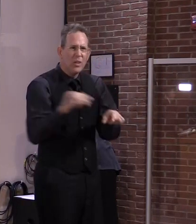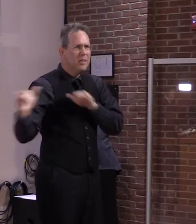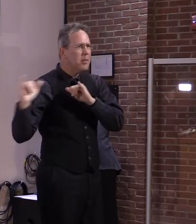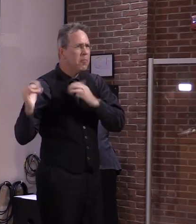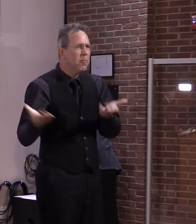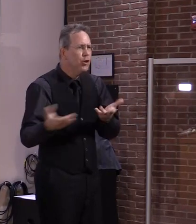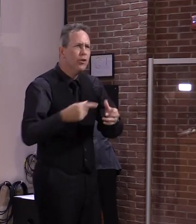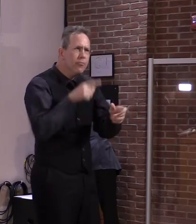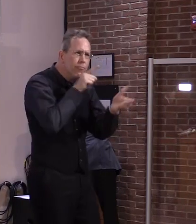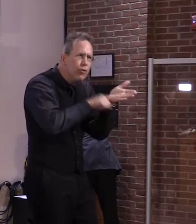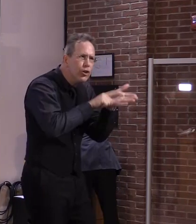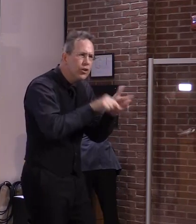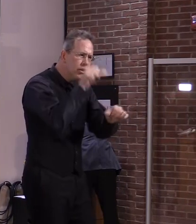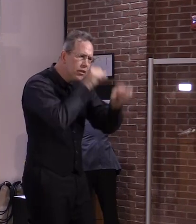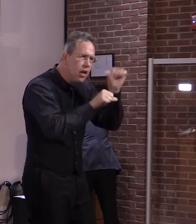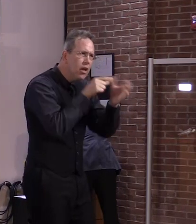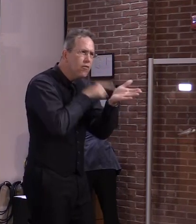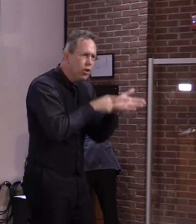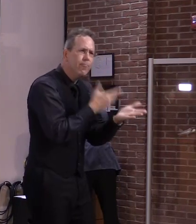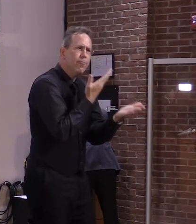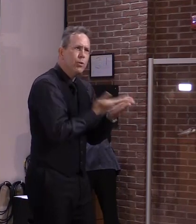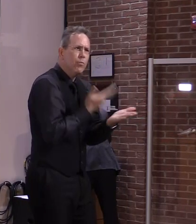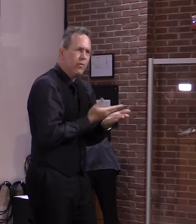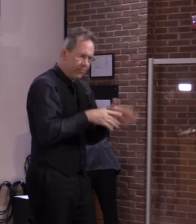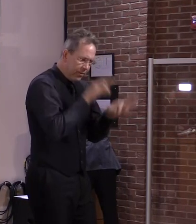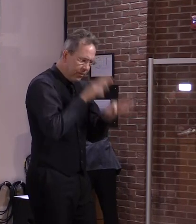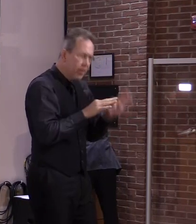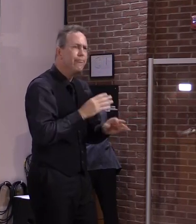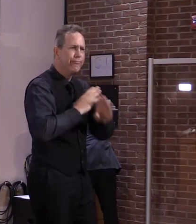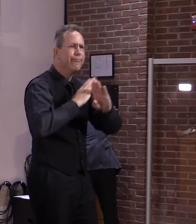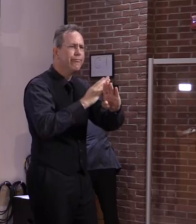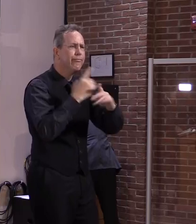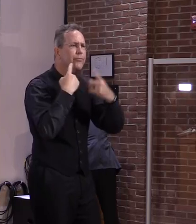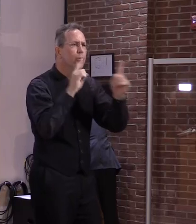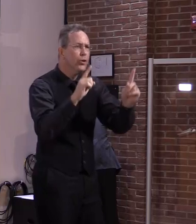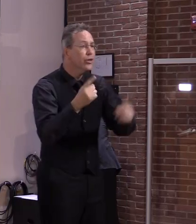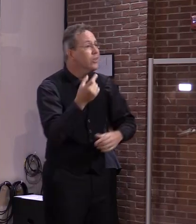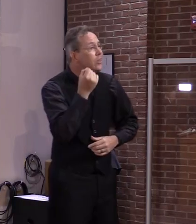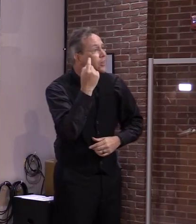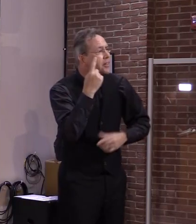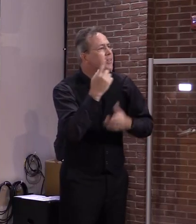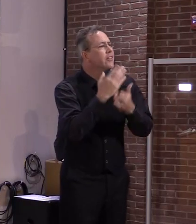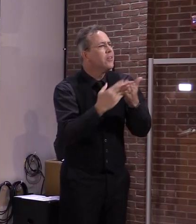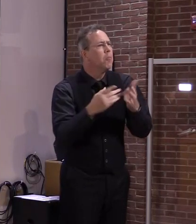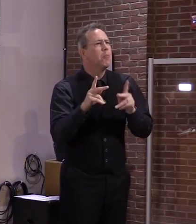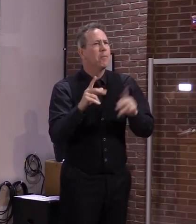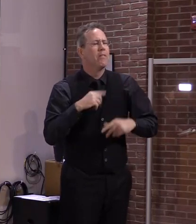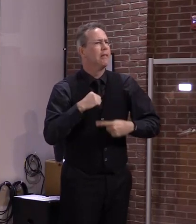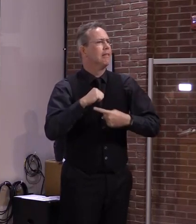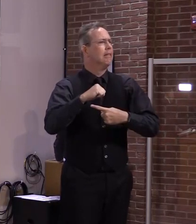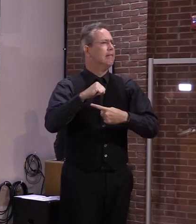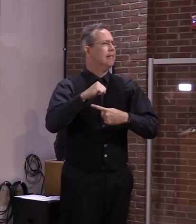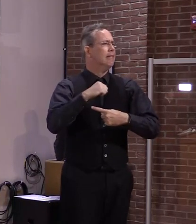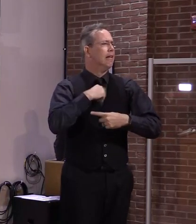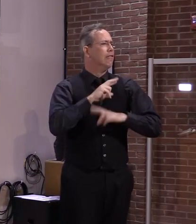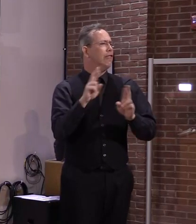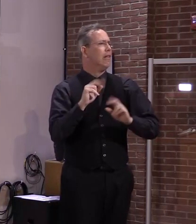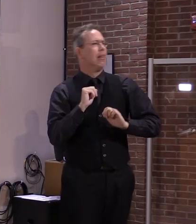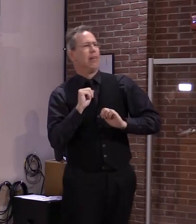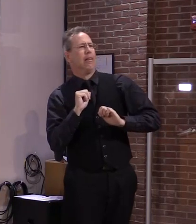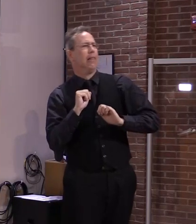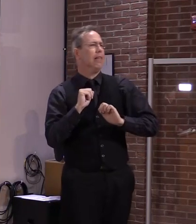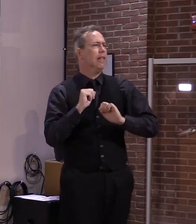I understand there might be some who are still uncomfortable, a little hesitant, and that's